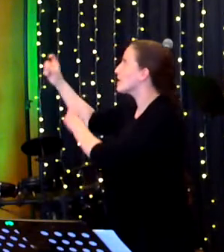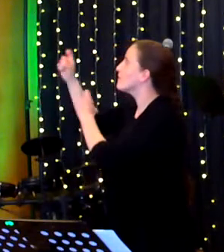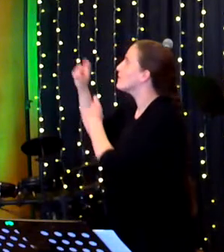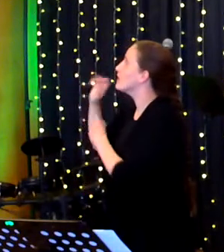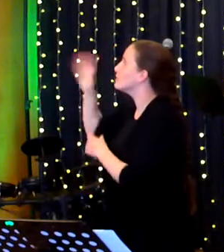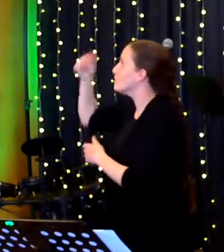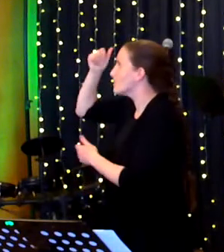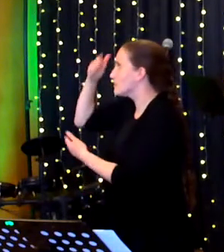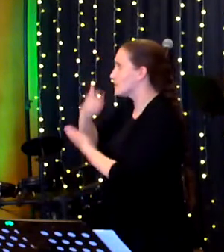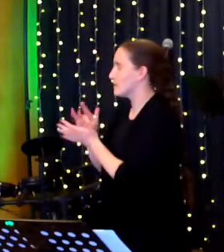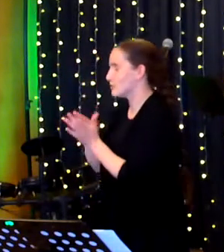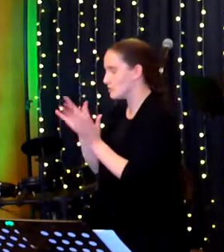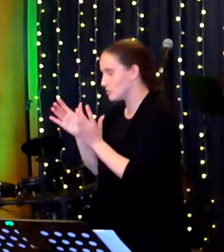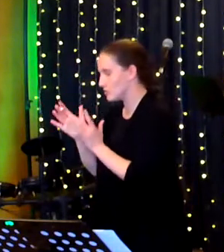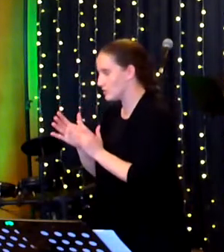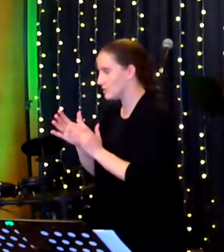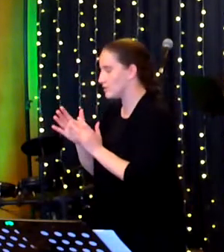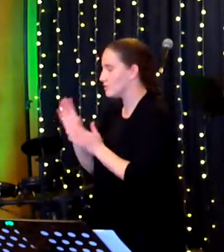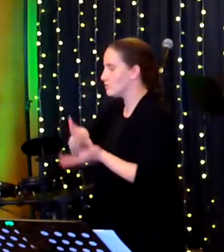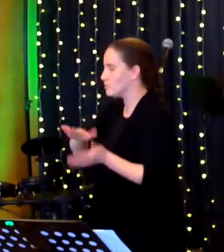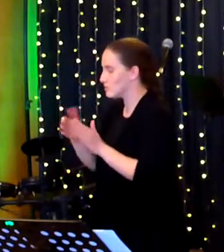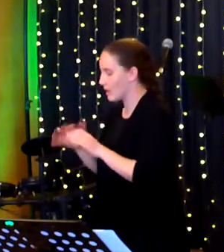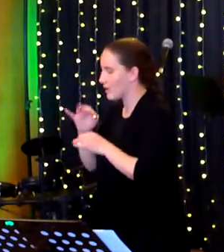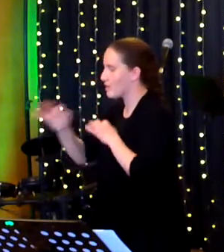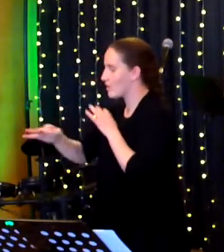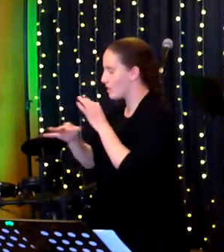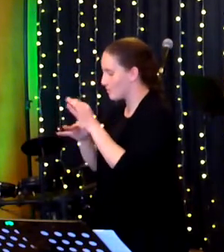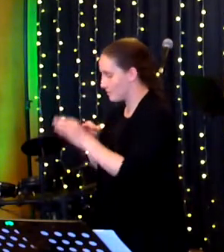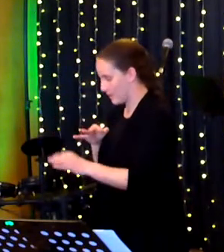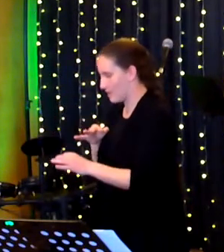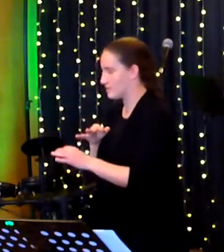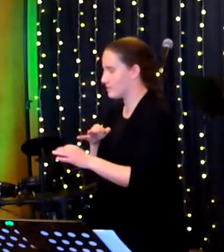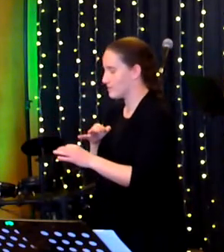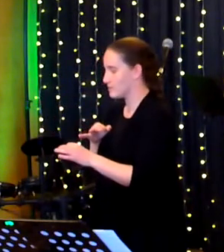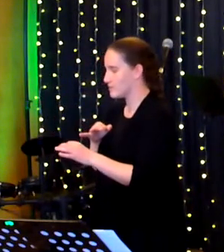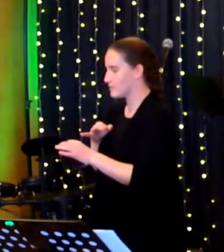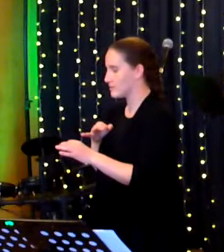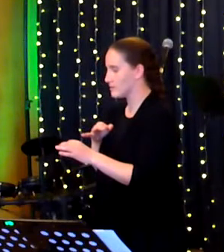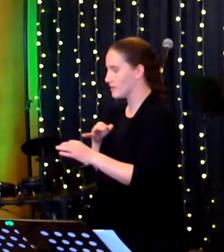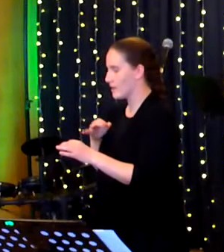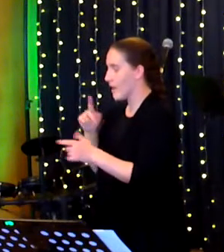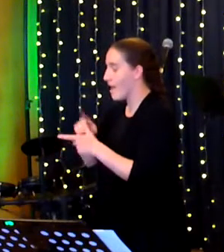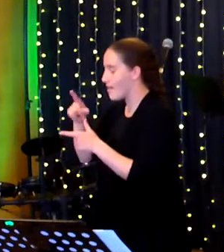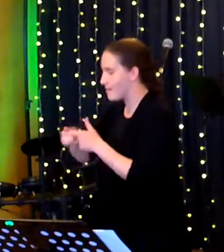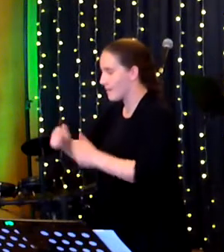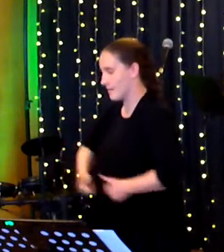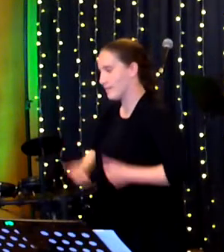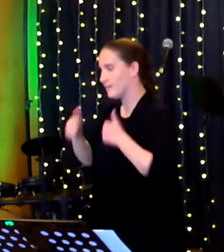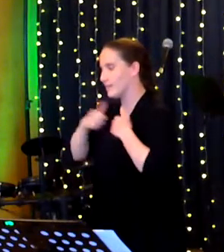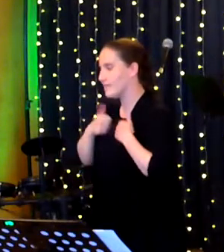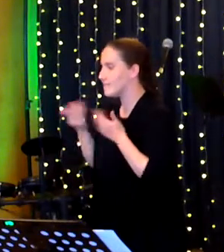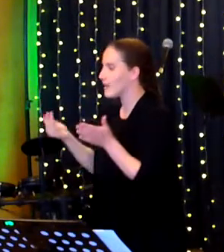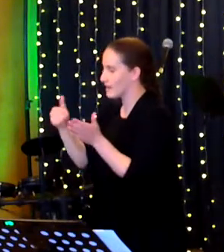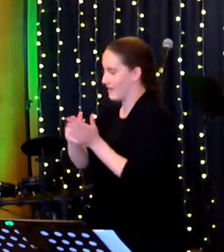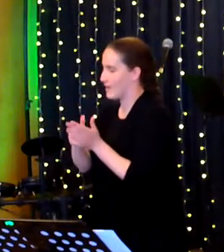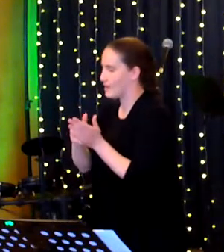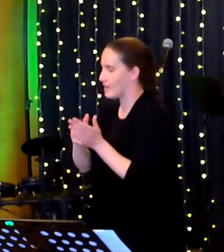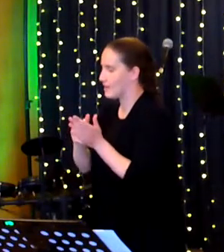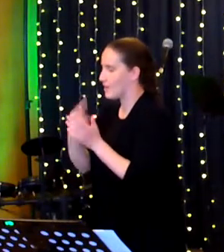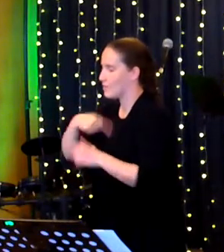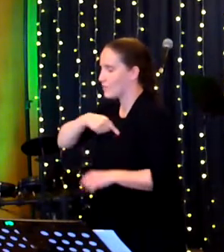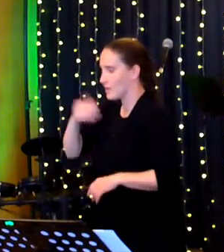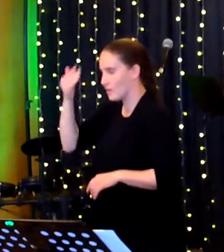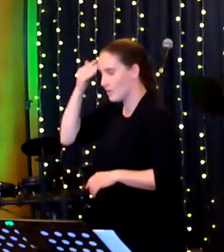again, conquered death, so that anyone who calls on his name would be saved and forgiven